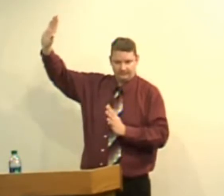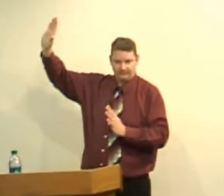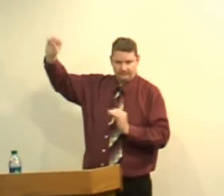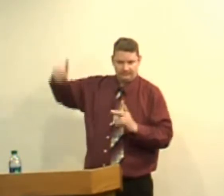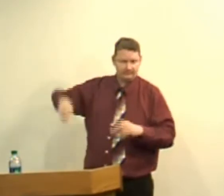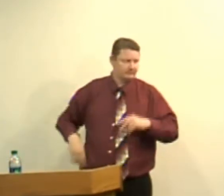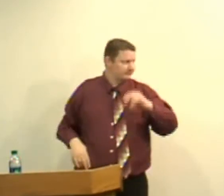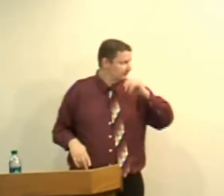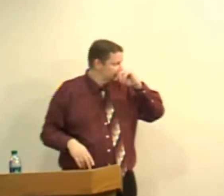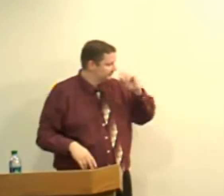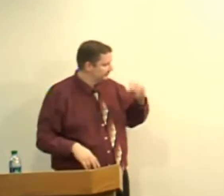We should look to him.